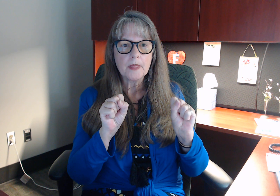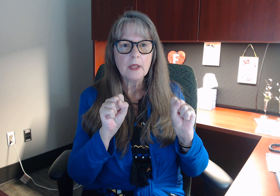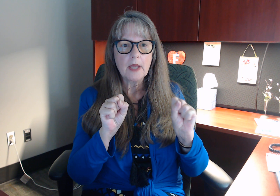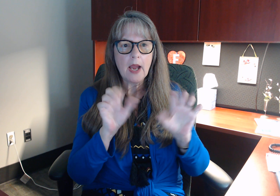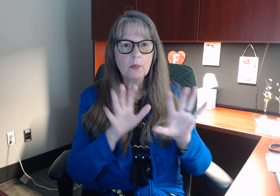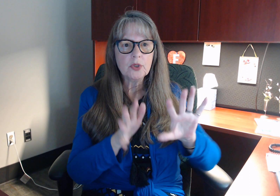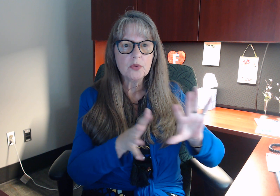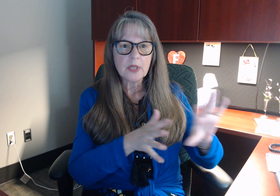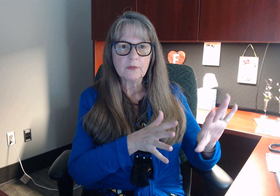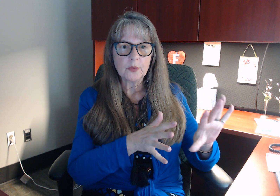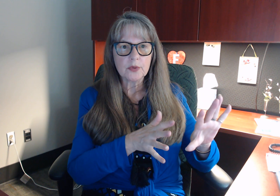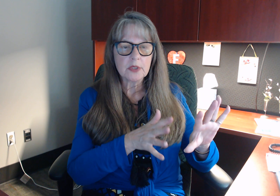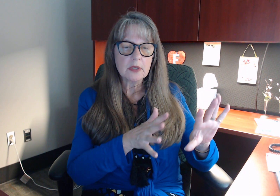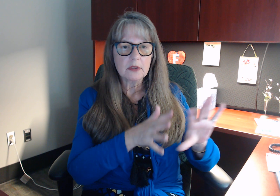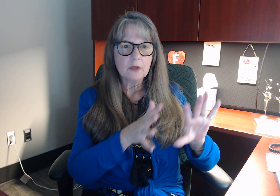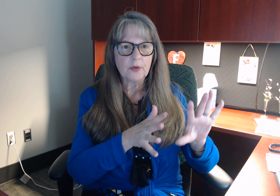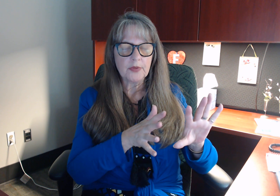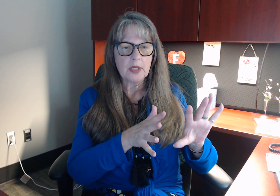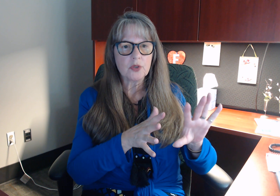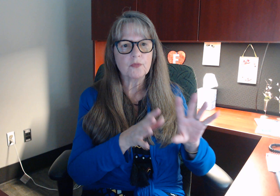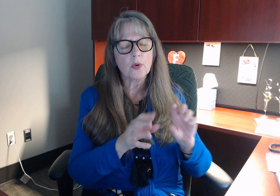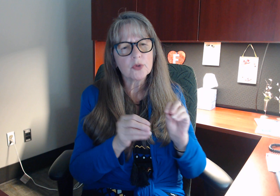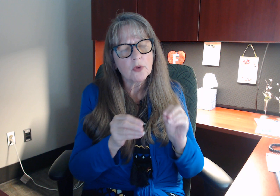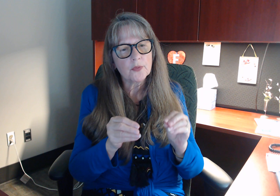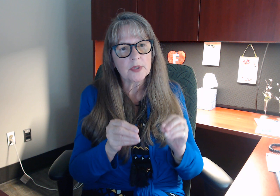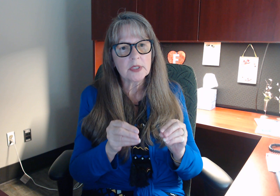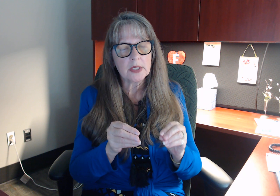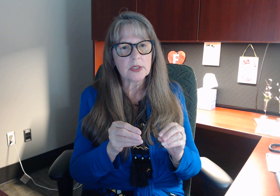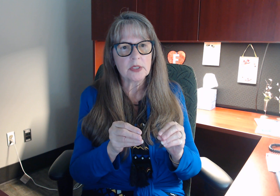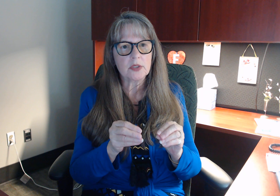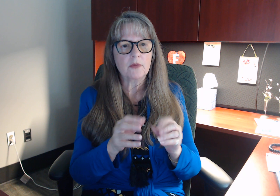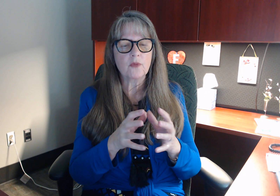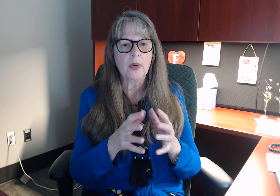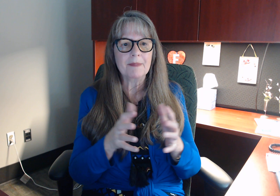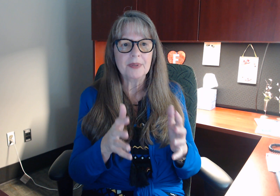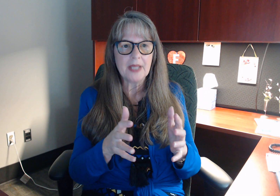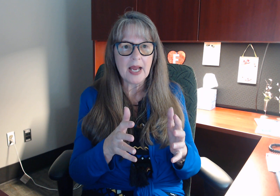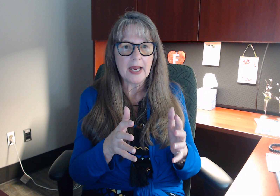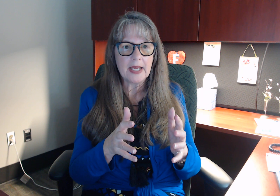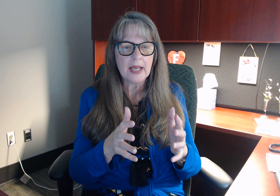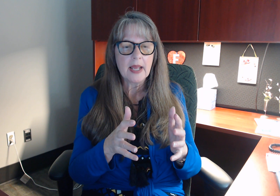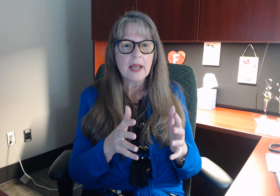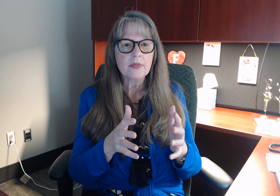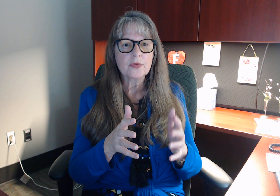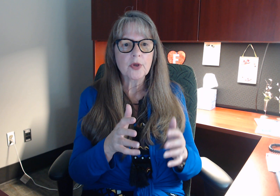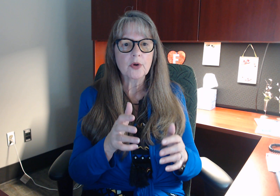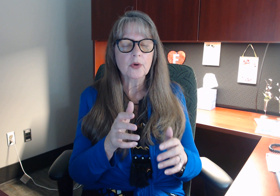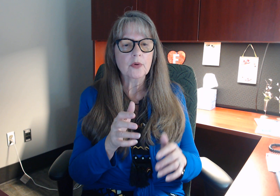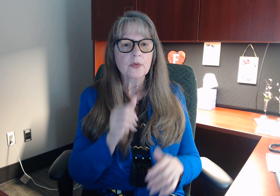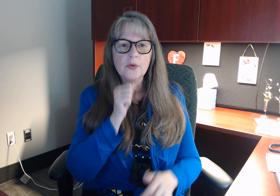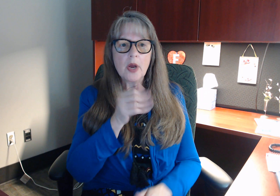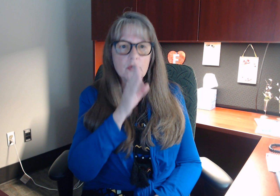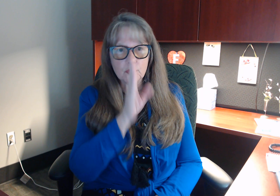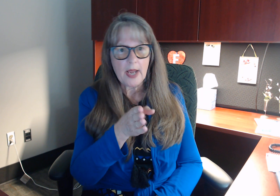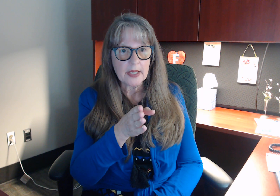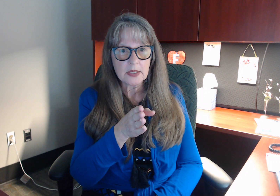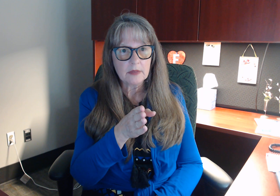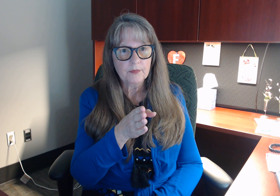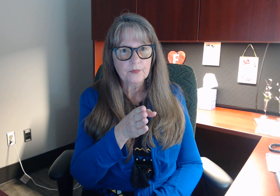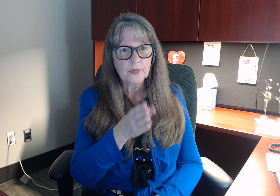I would use that for different things. So for this instance, for imply, they're not direct.